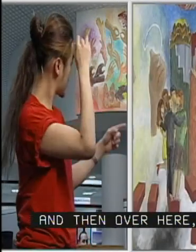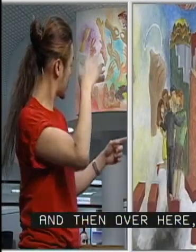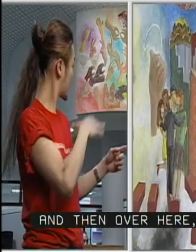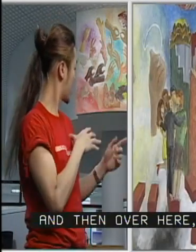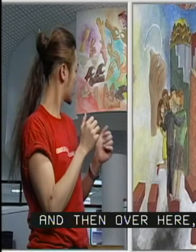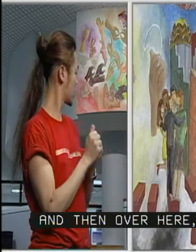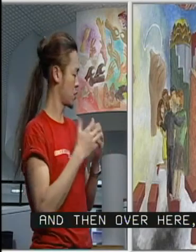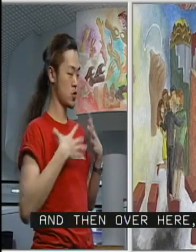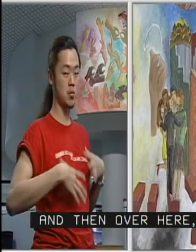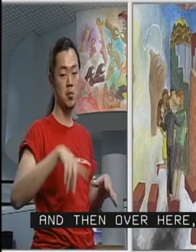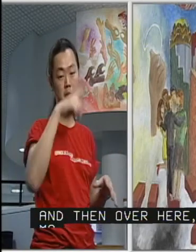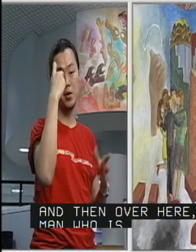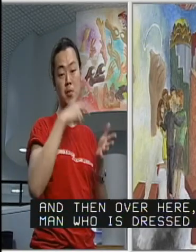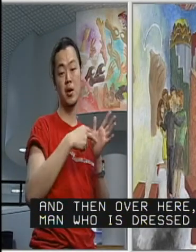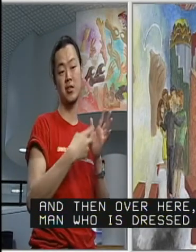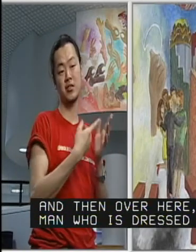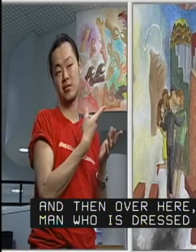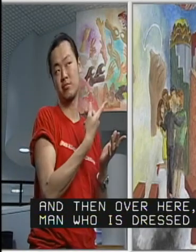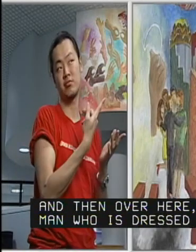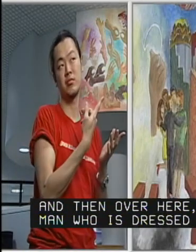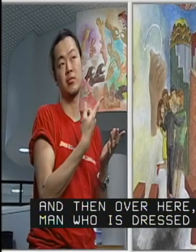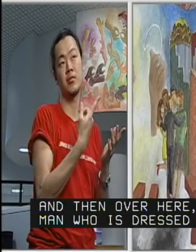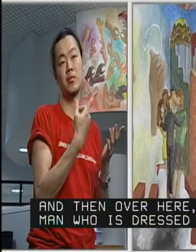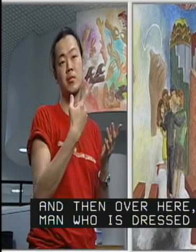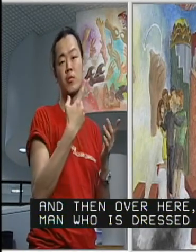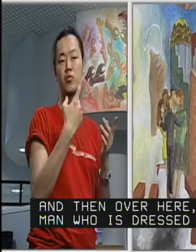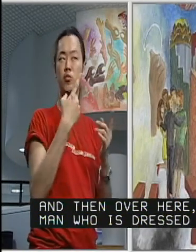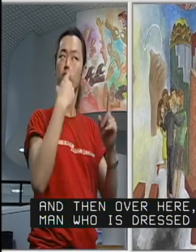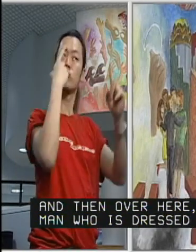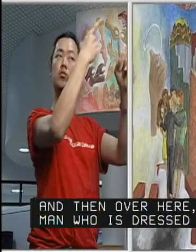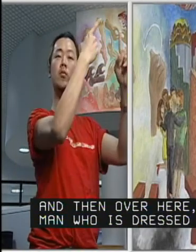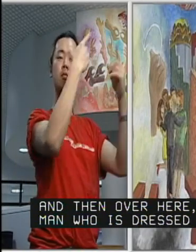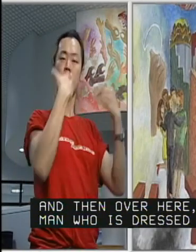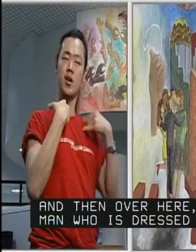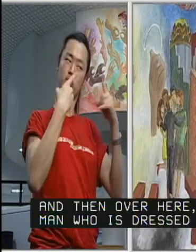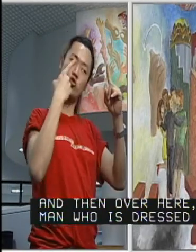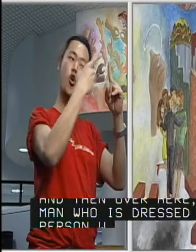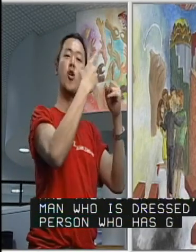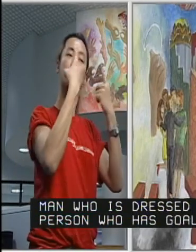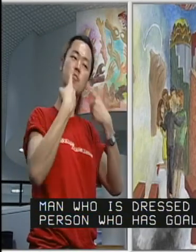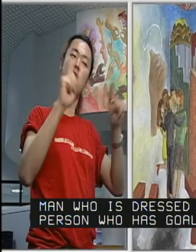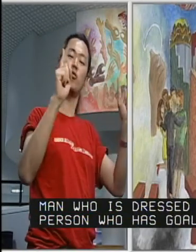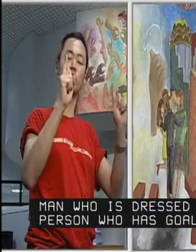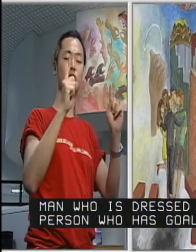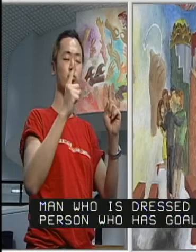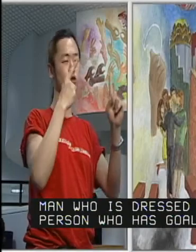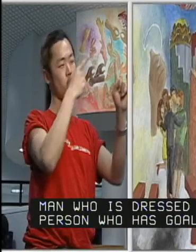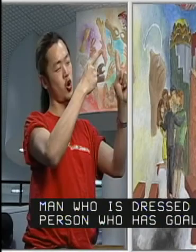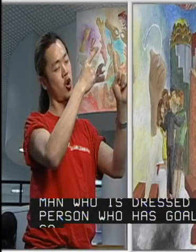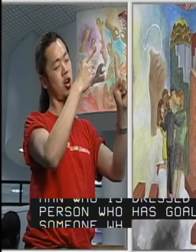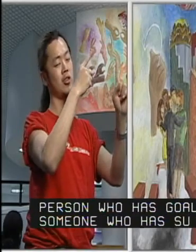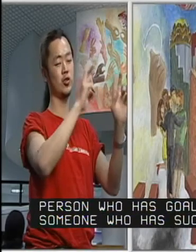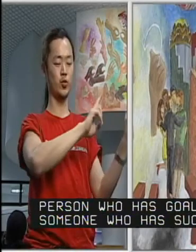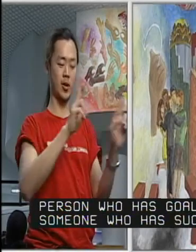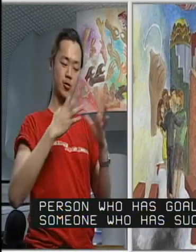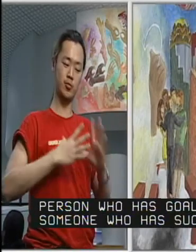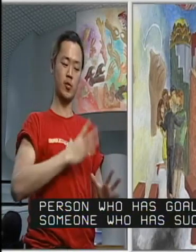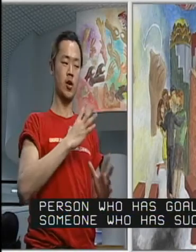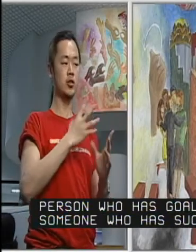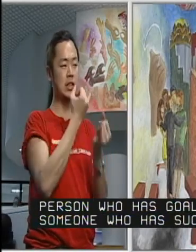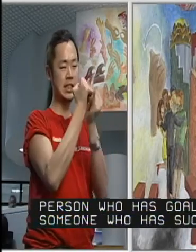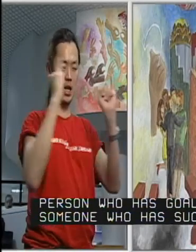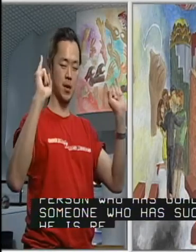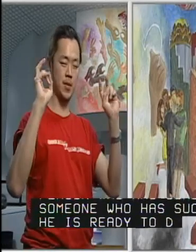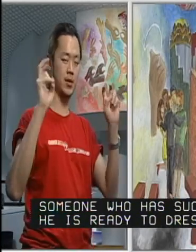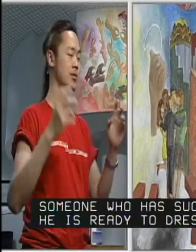And then over here, we have a man who's dressed in black, a person who has goals, someone who has success